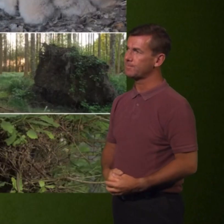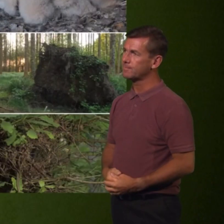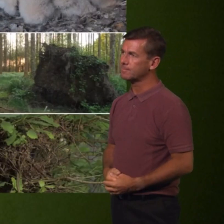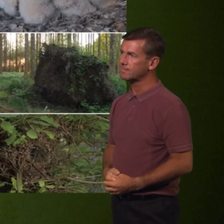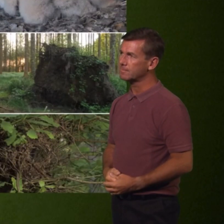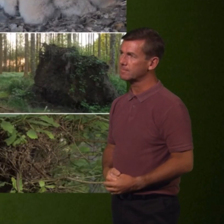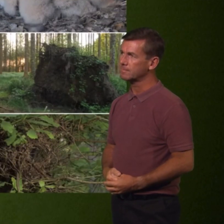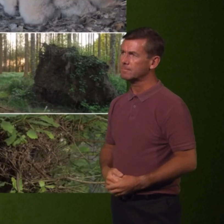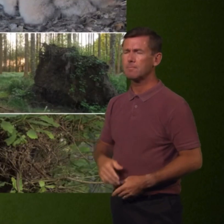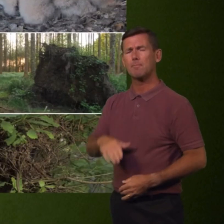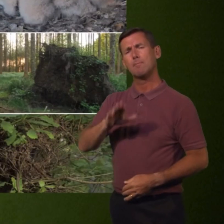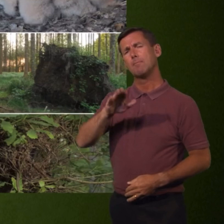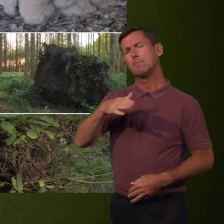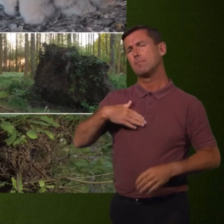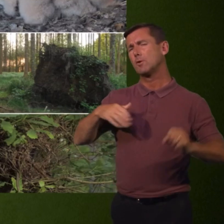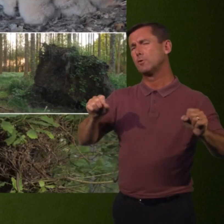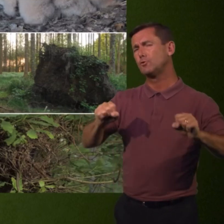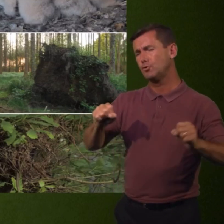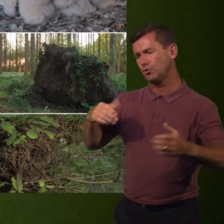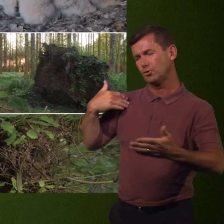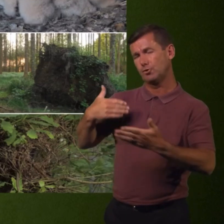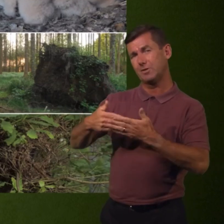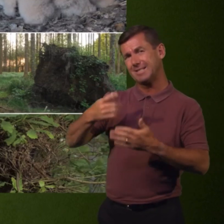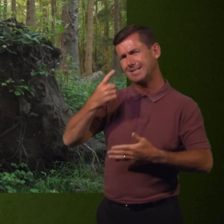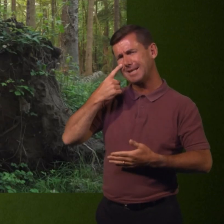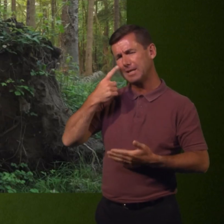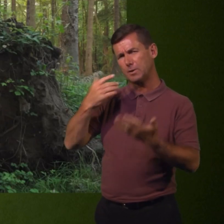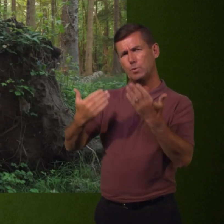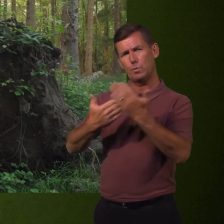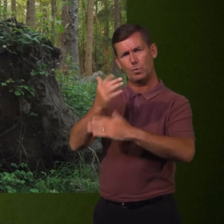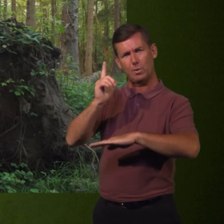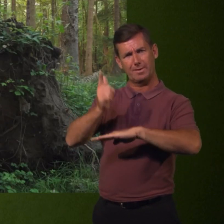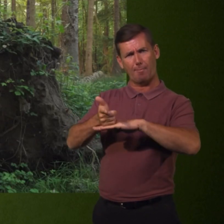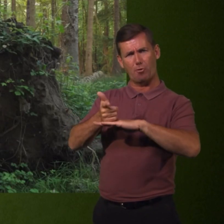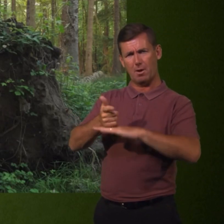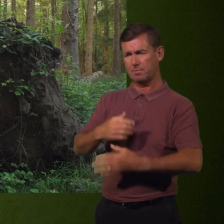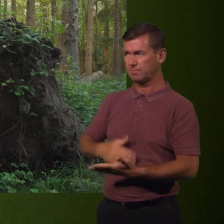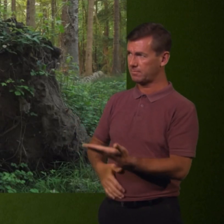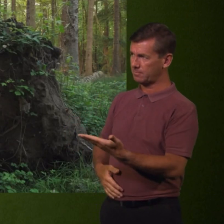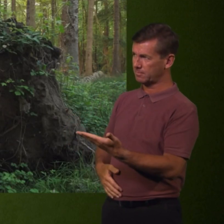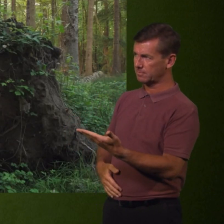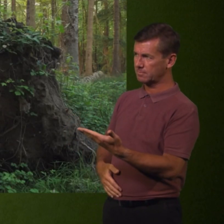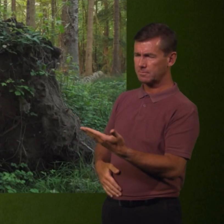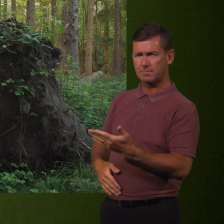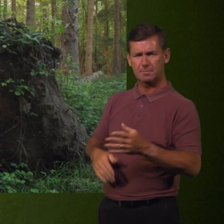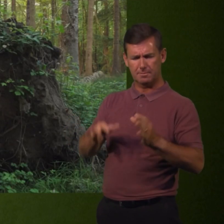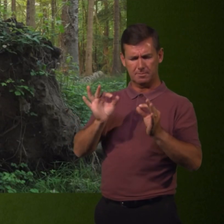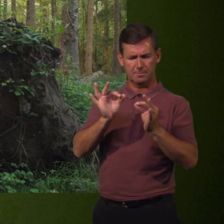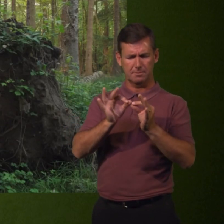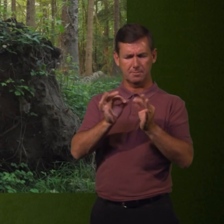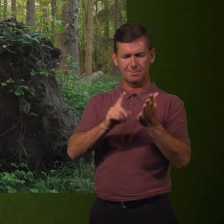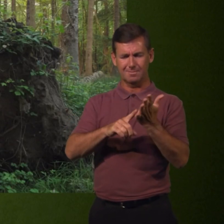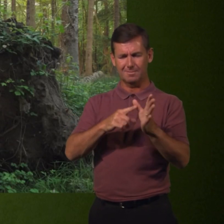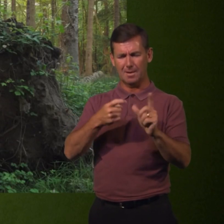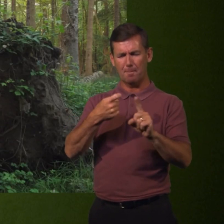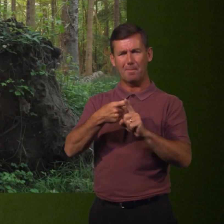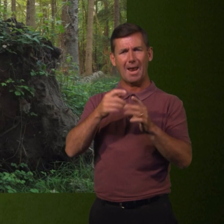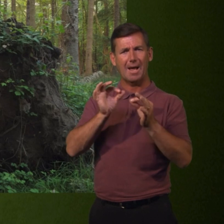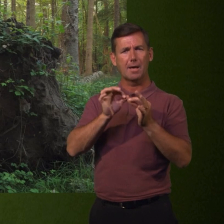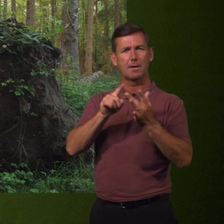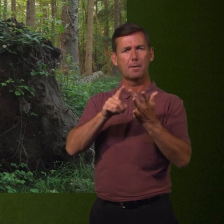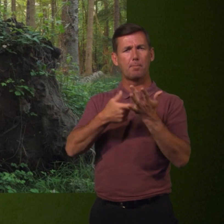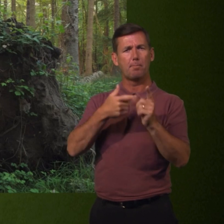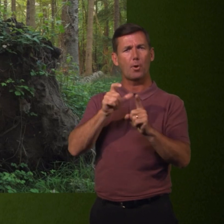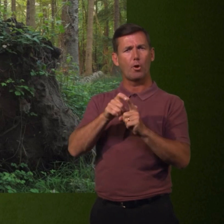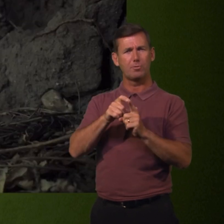going to show you a camera that we haven't shown you yet. It's the nest of a blackbird. Let's go to that live. I love this. Look, it's in a